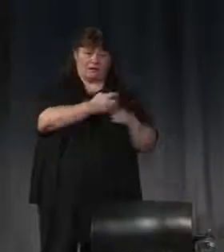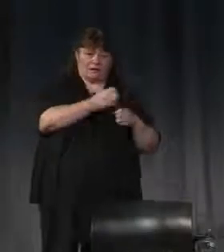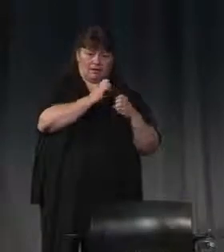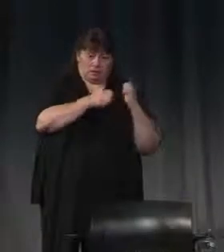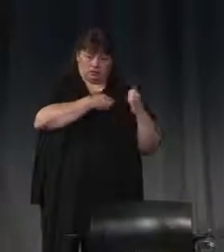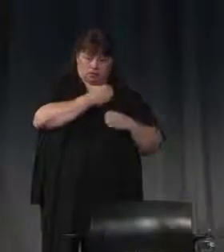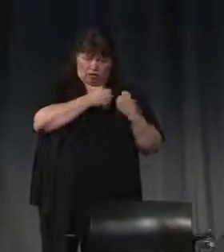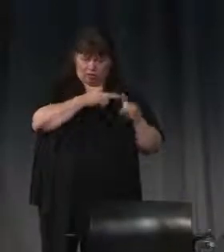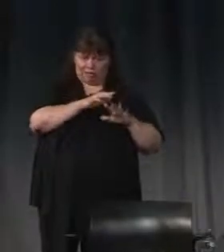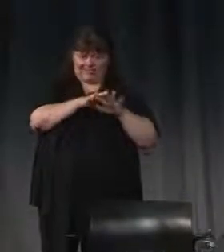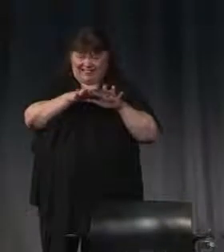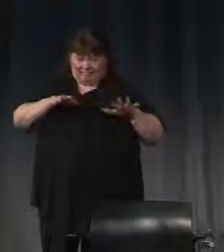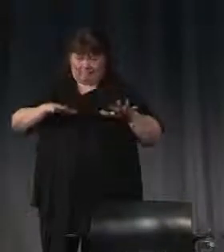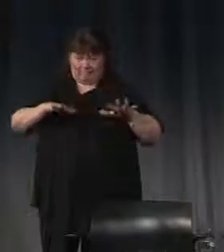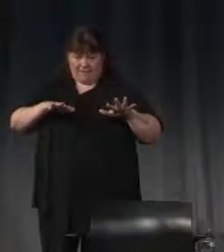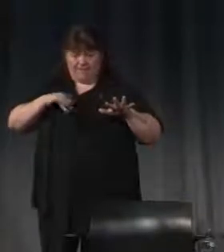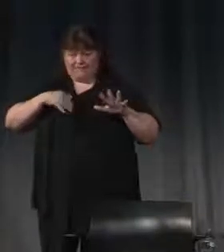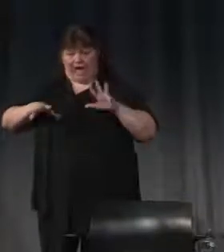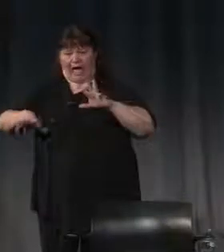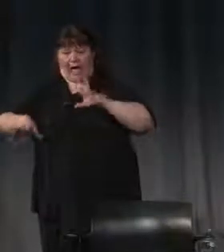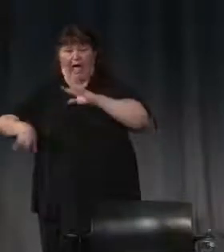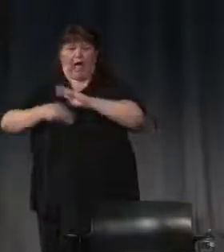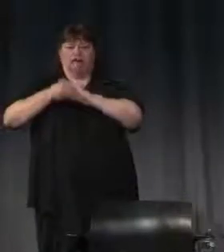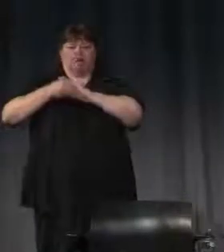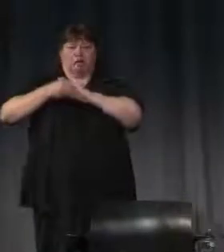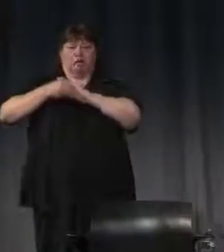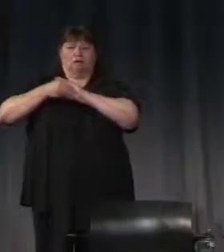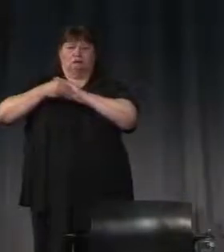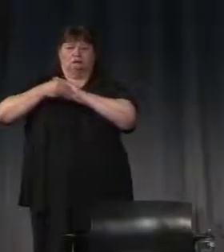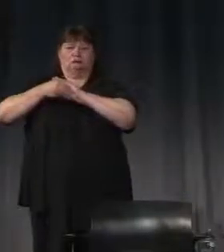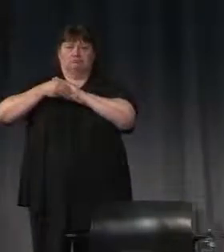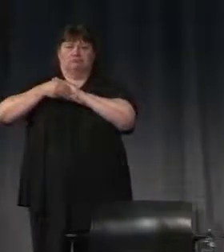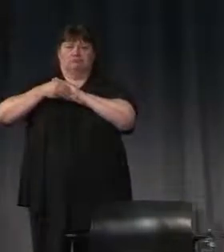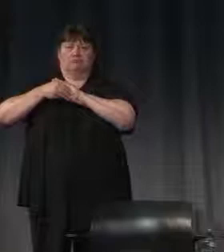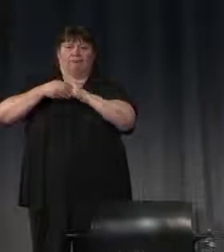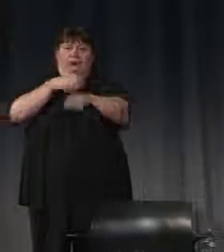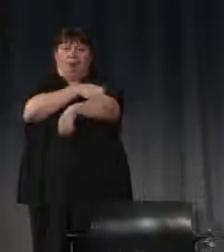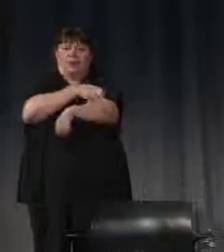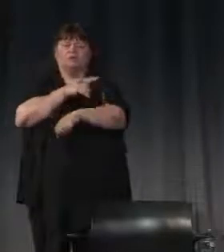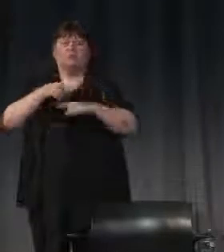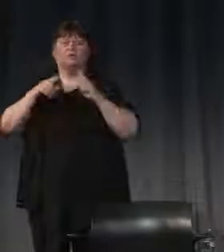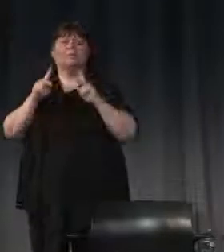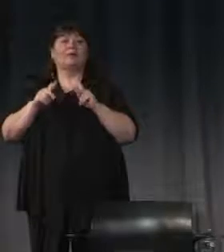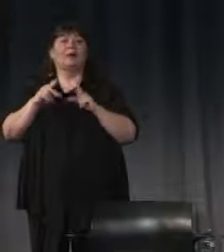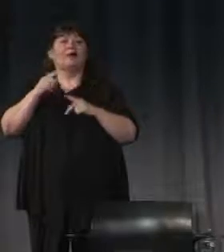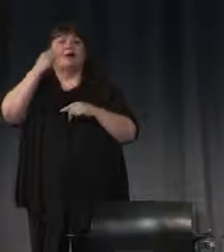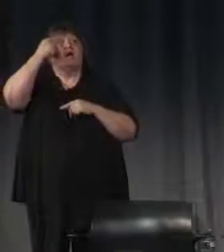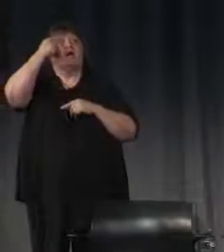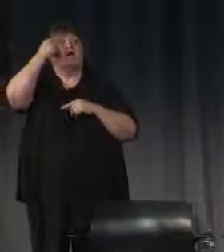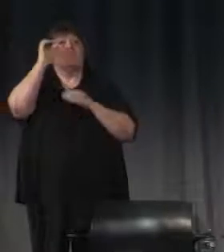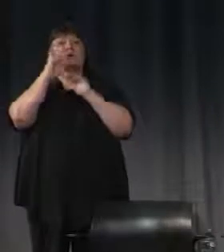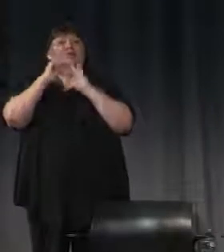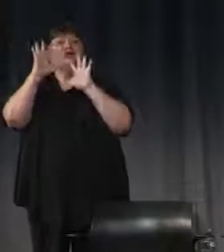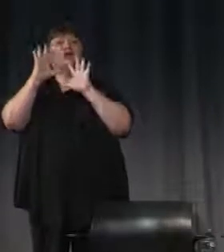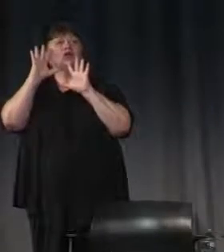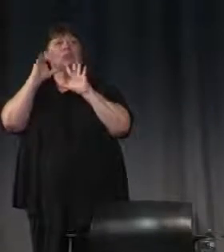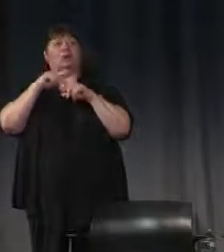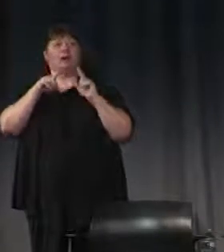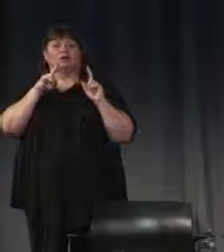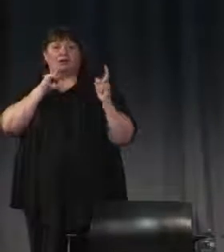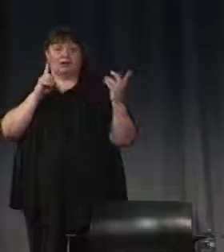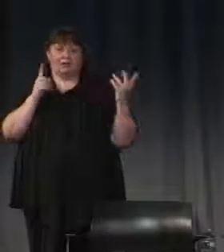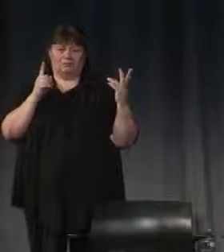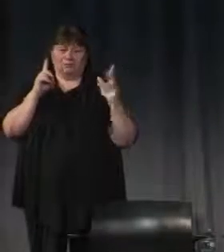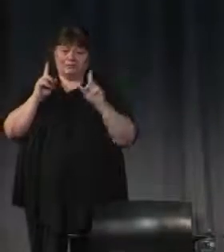emotional. They get charged with extra juice in some sense, and so people have the impression that those memories are more vivid, even though when you